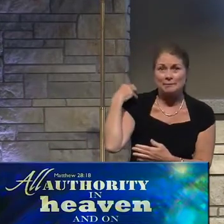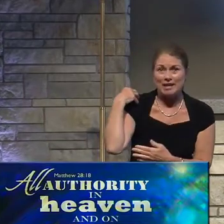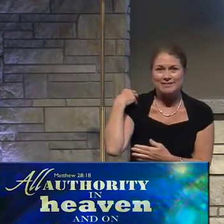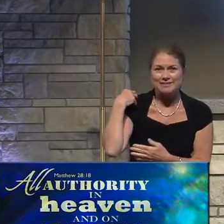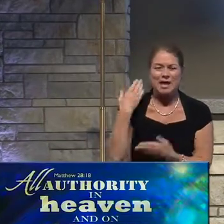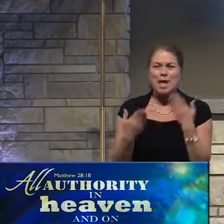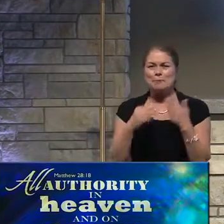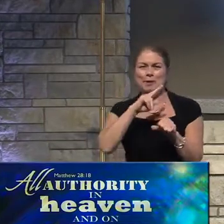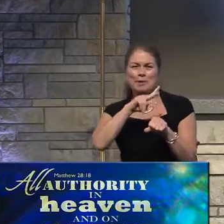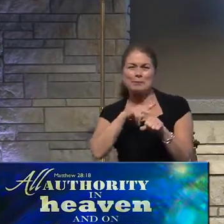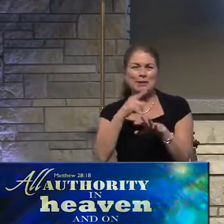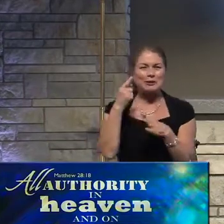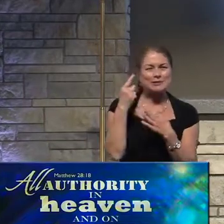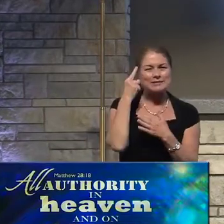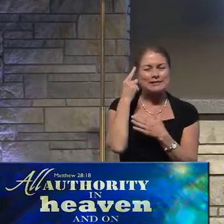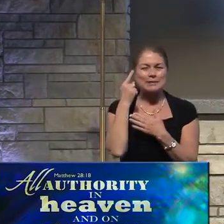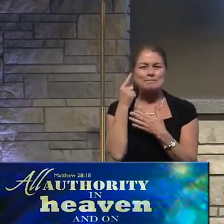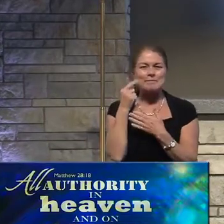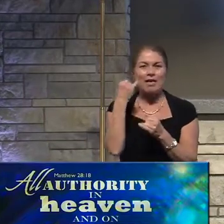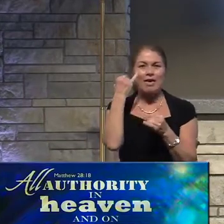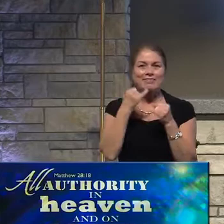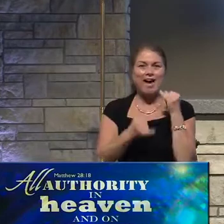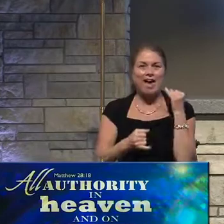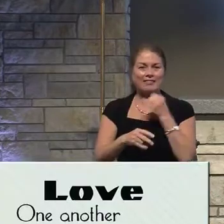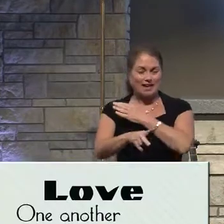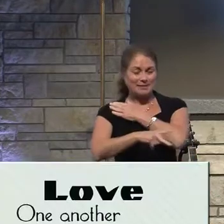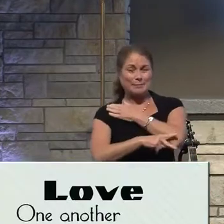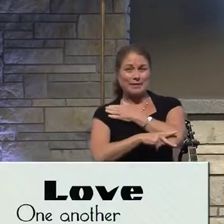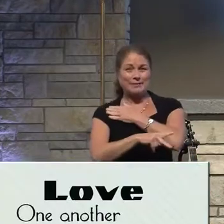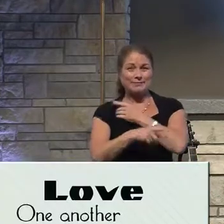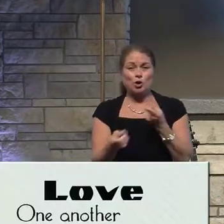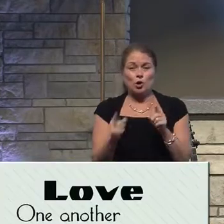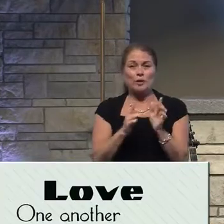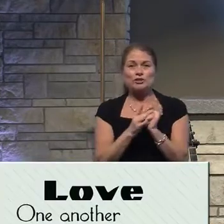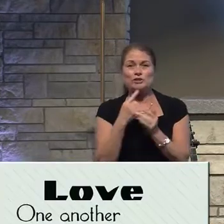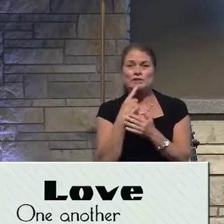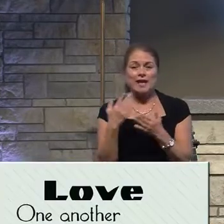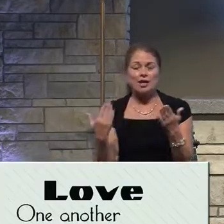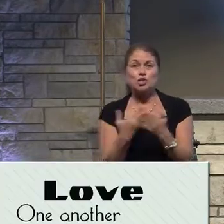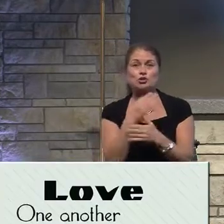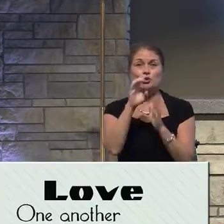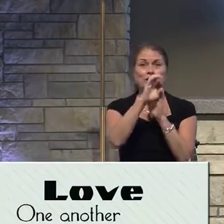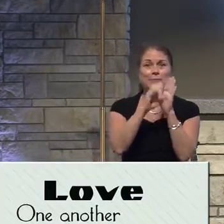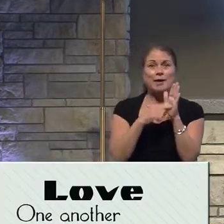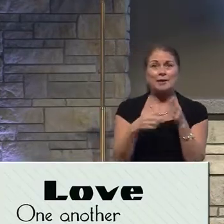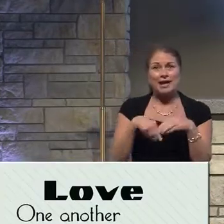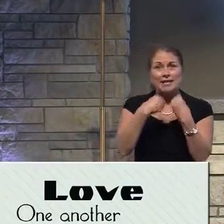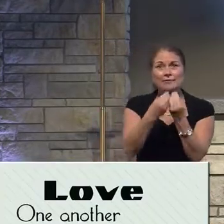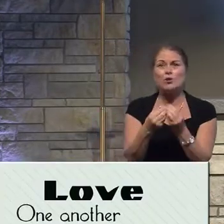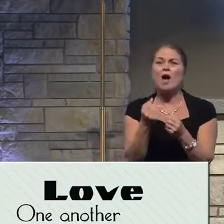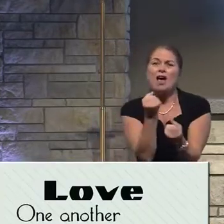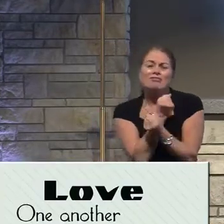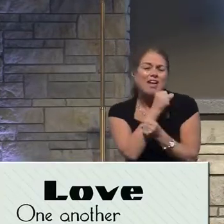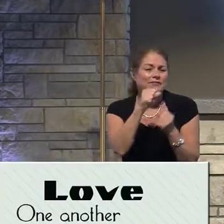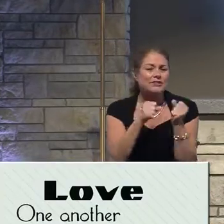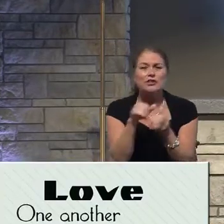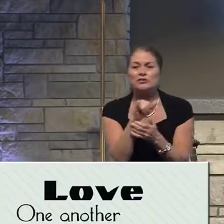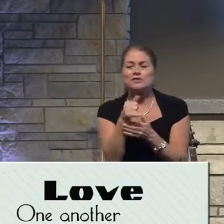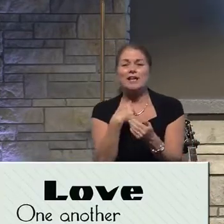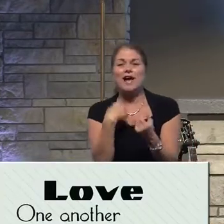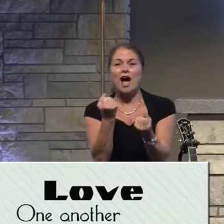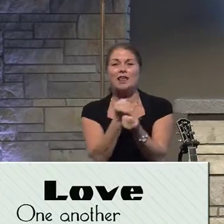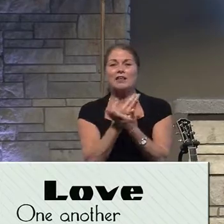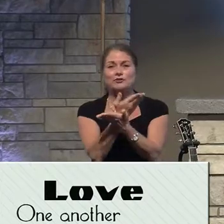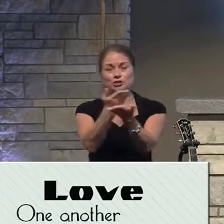bet Peter recalled that last Passover when Jesus said, a new commandment that I give you, love one another as I have